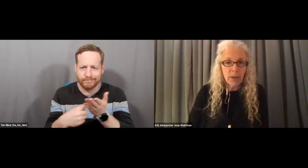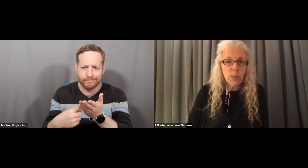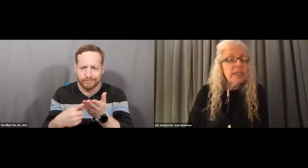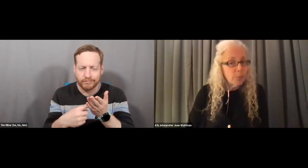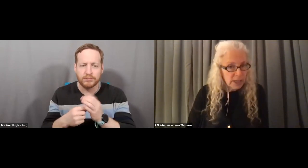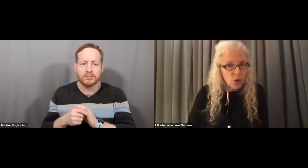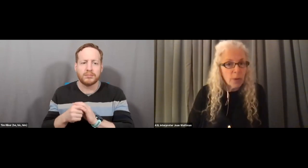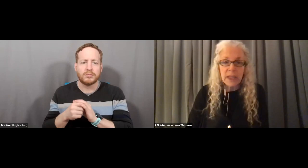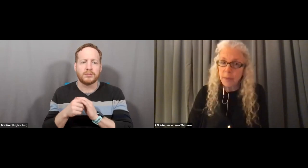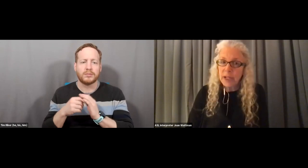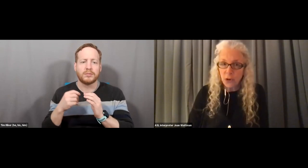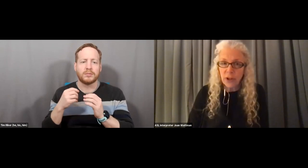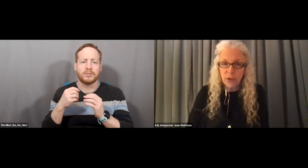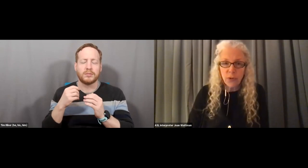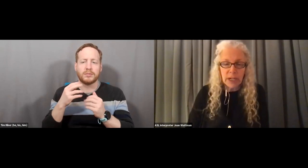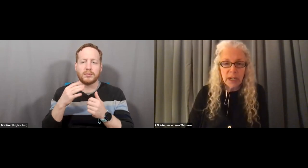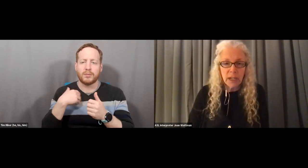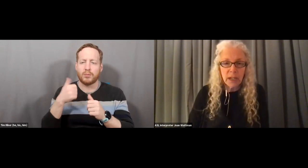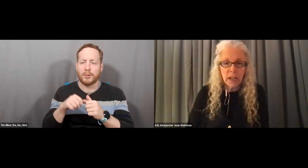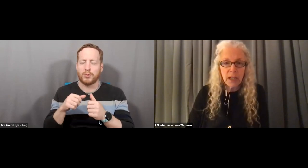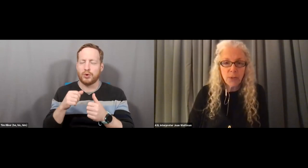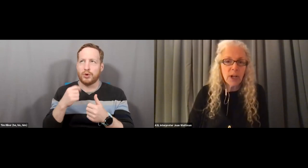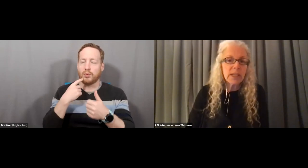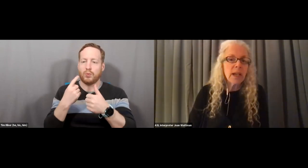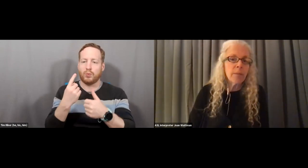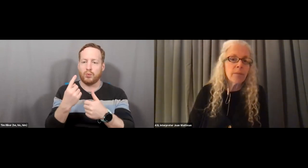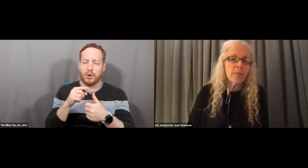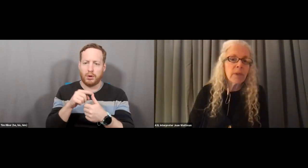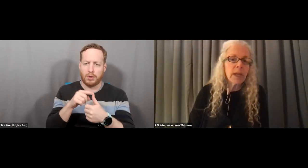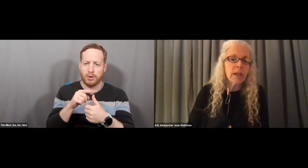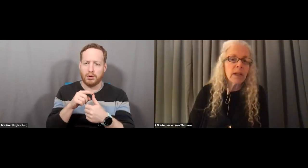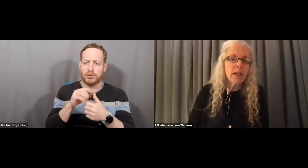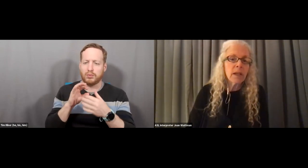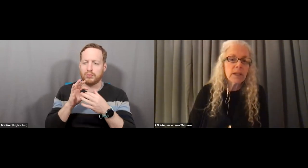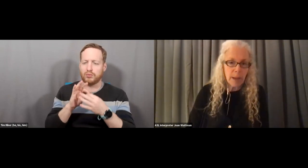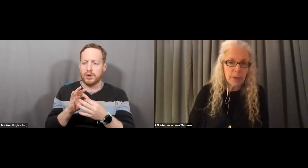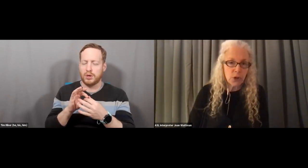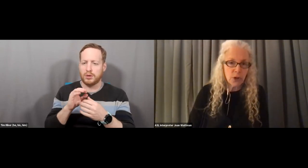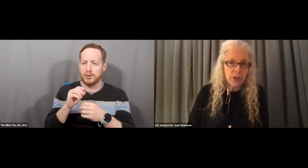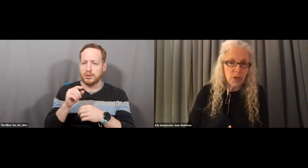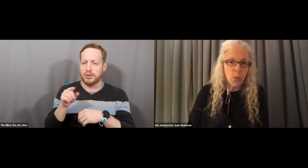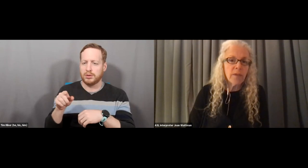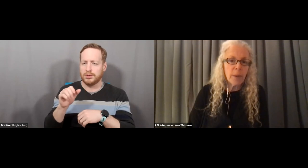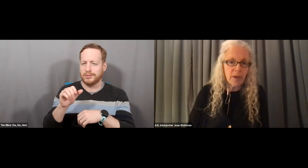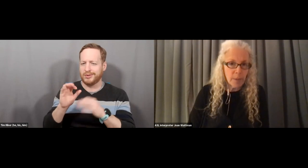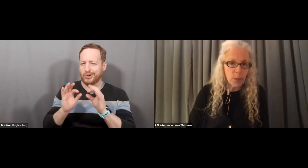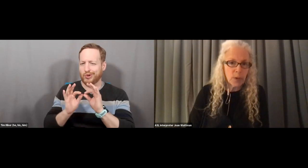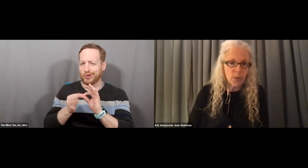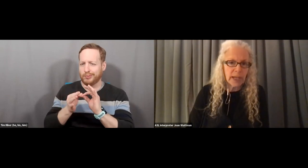We did brainstorm a little bit during the retreat and threw out some top concerns. One of them I remember was related